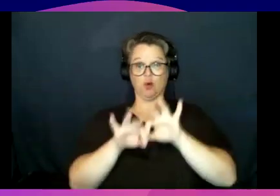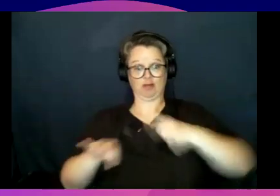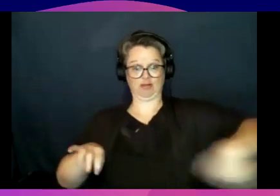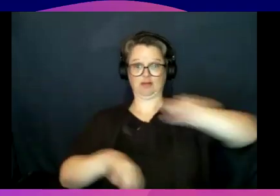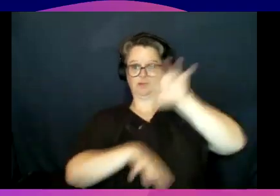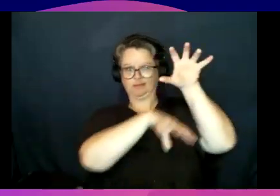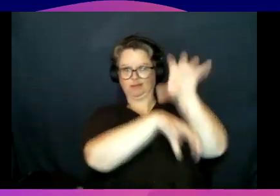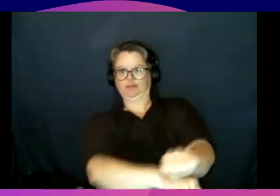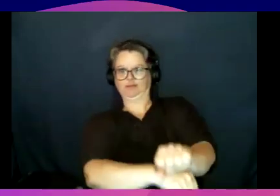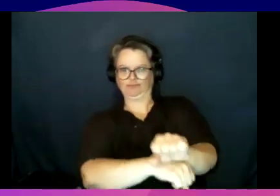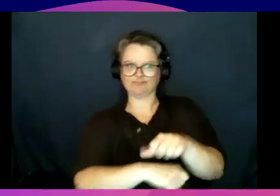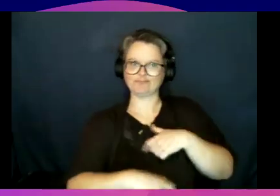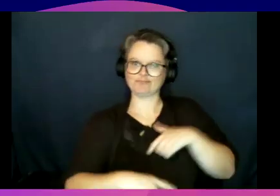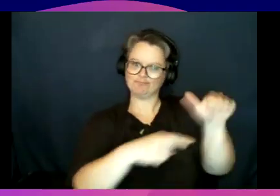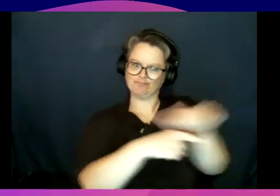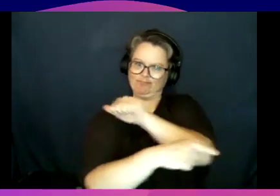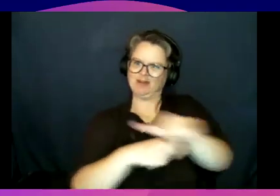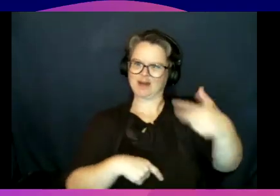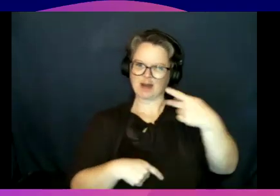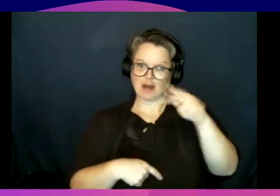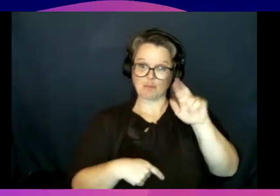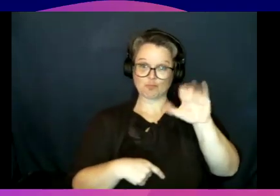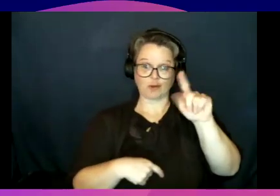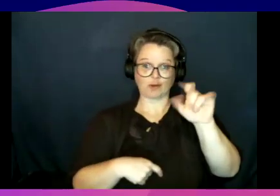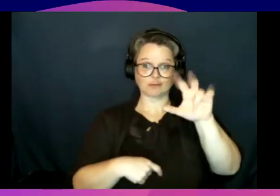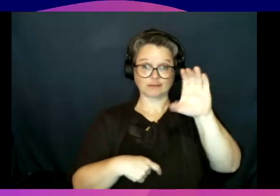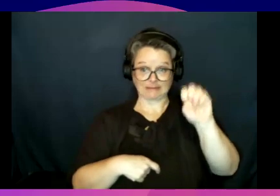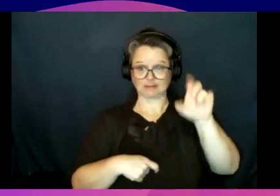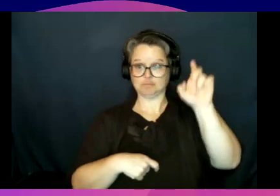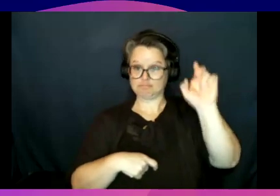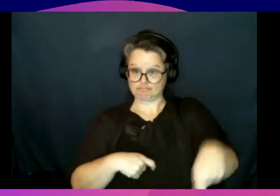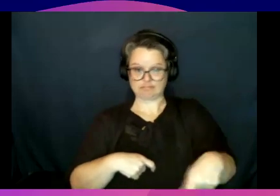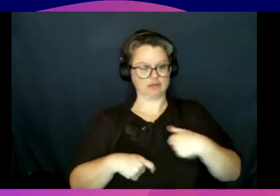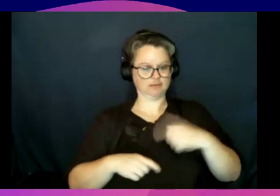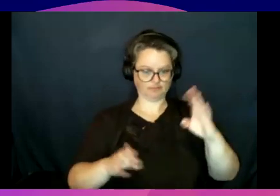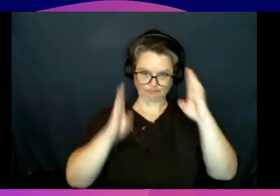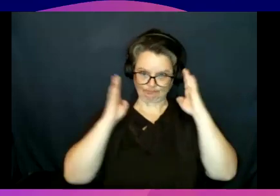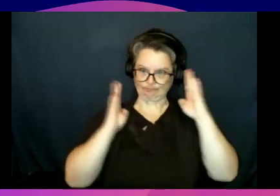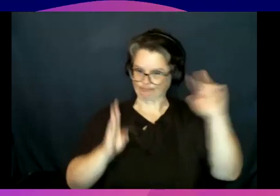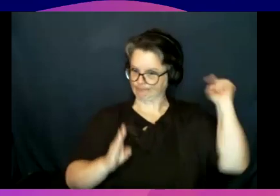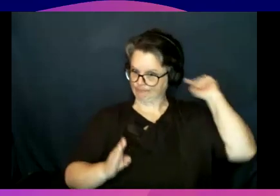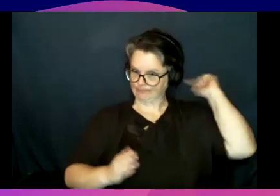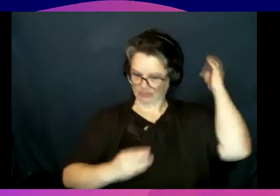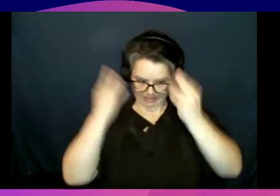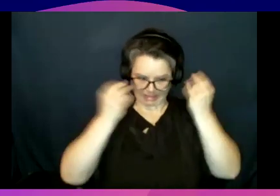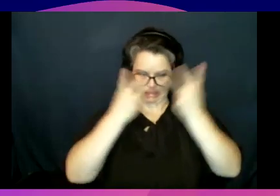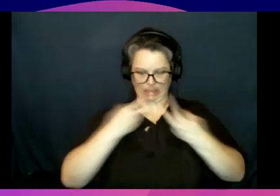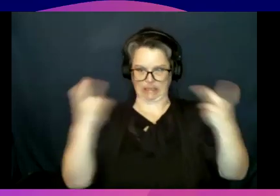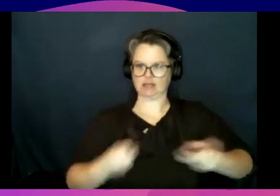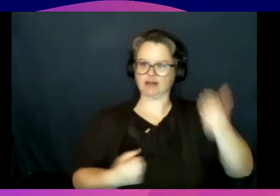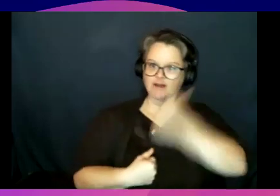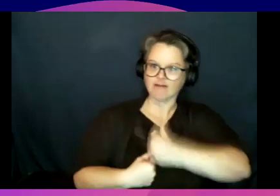day. But these are the areas that we have attended to that have been successful for us. So a champion